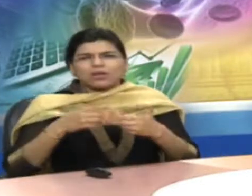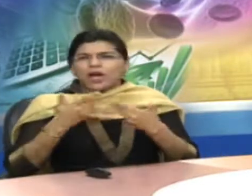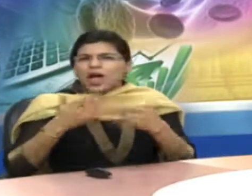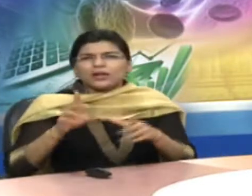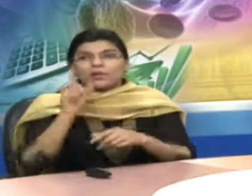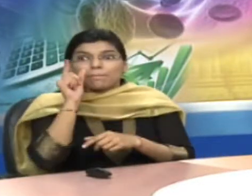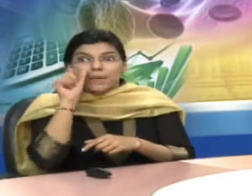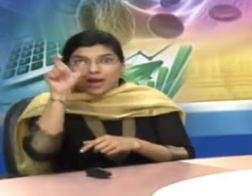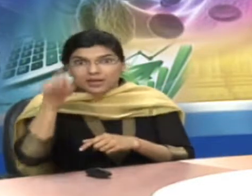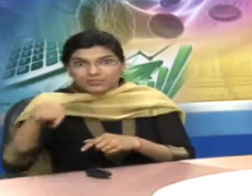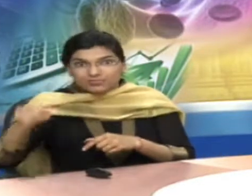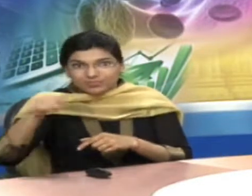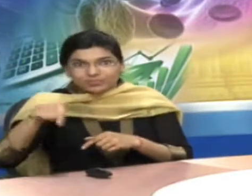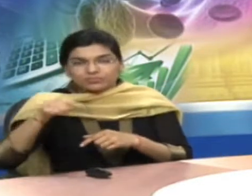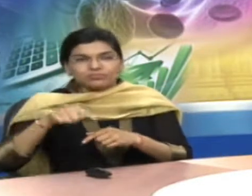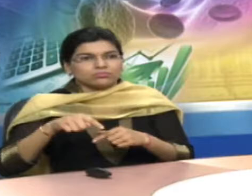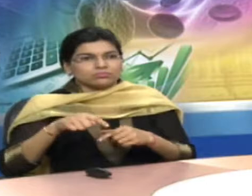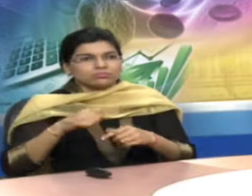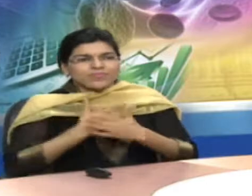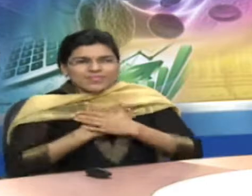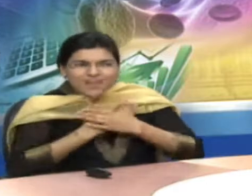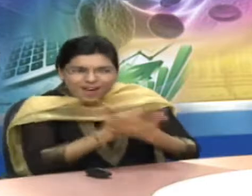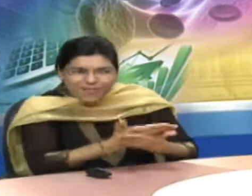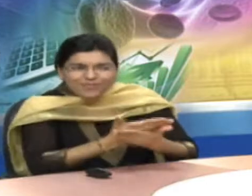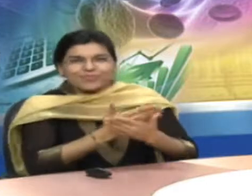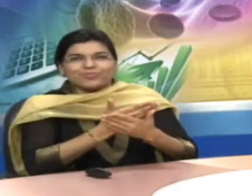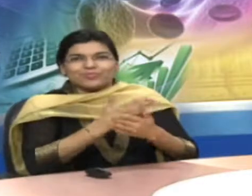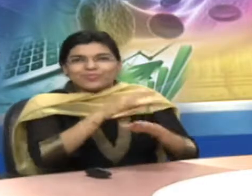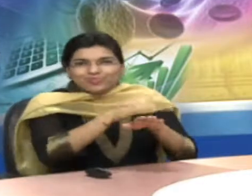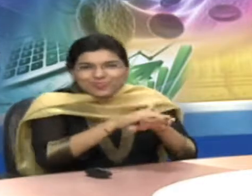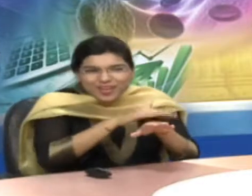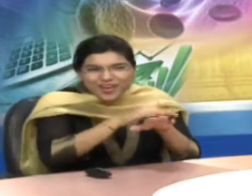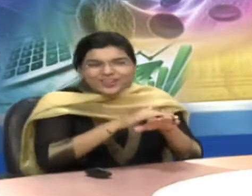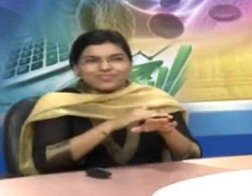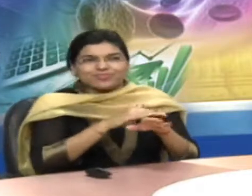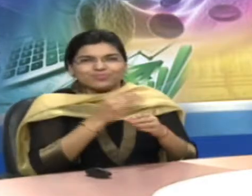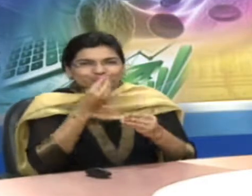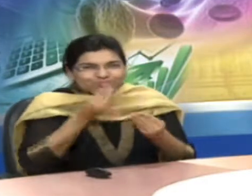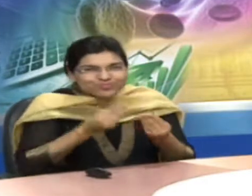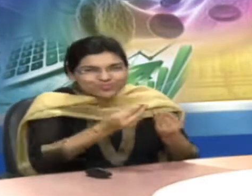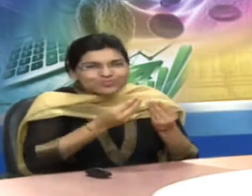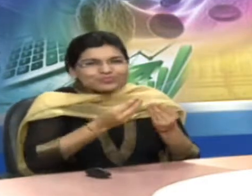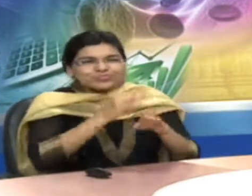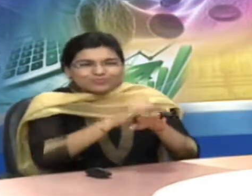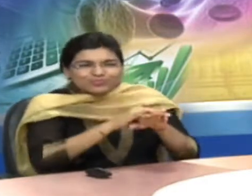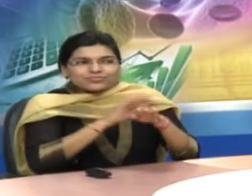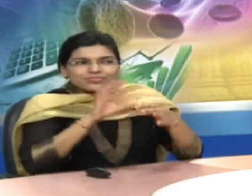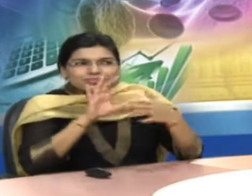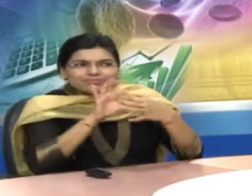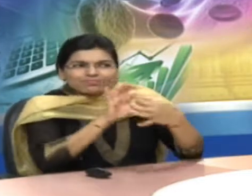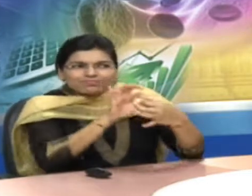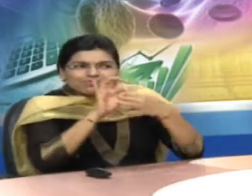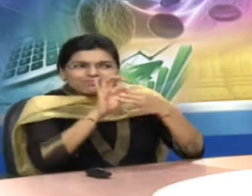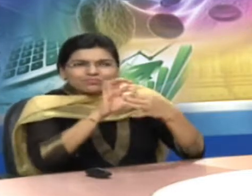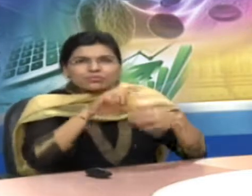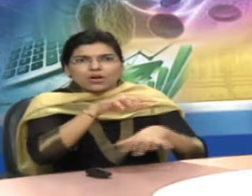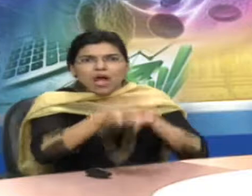So if you are full of fear yourself, then the animal is afraid too, and they